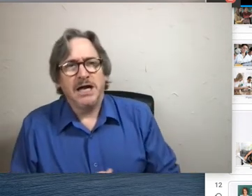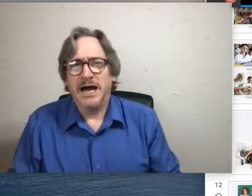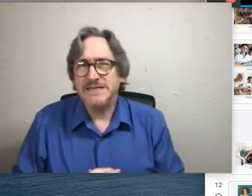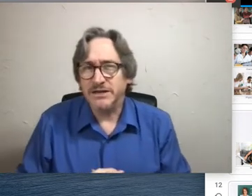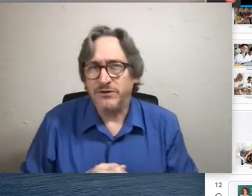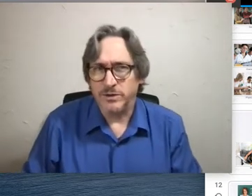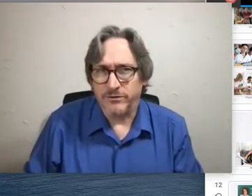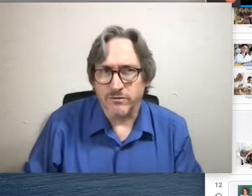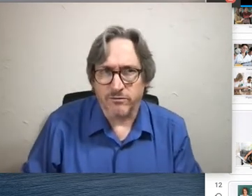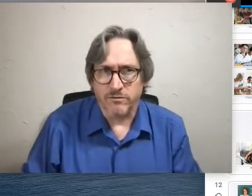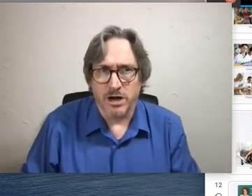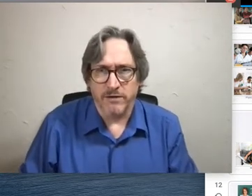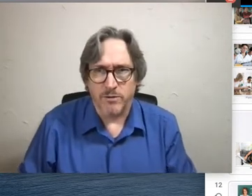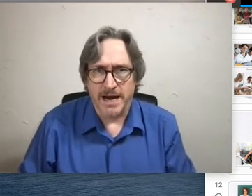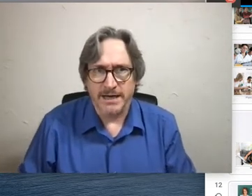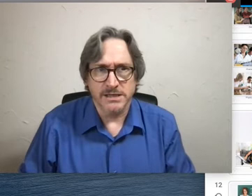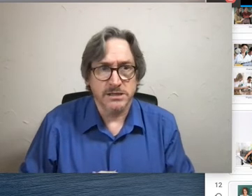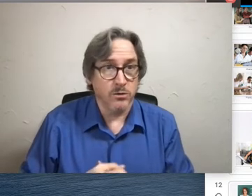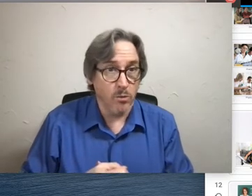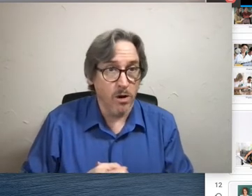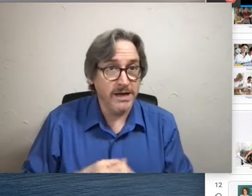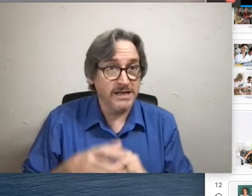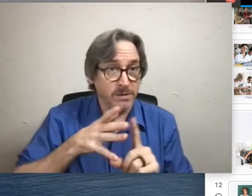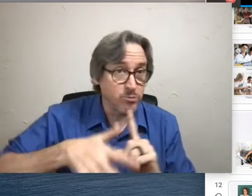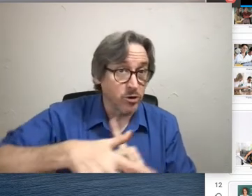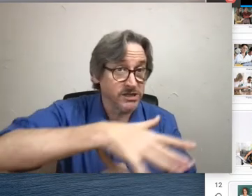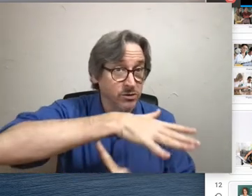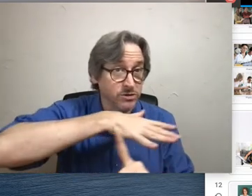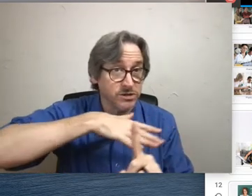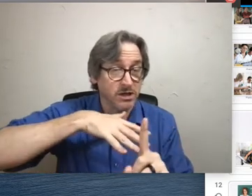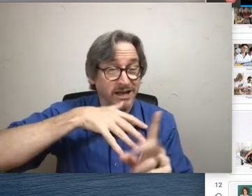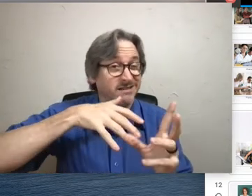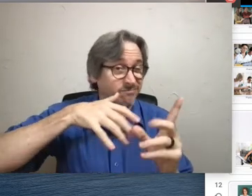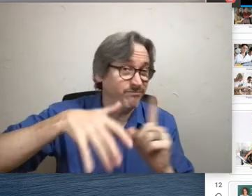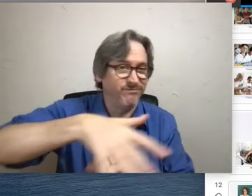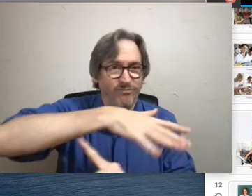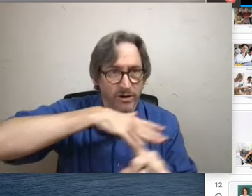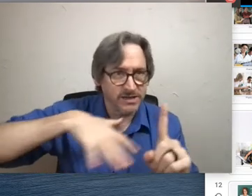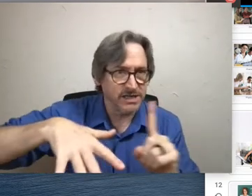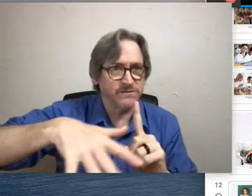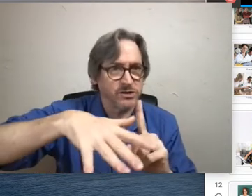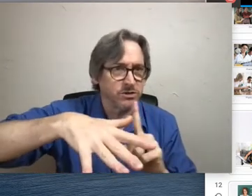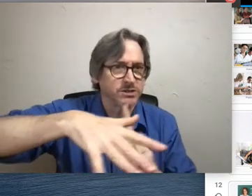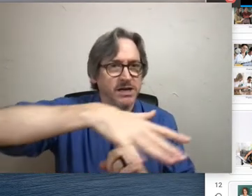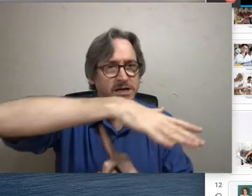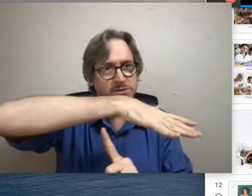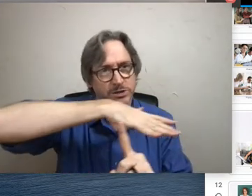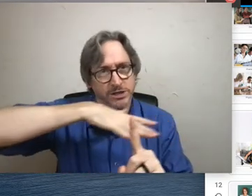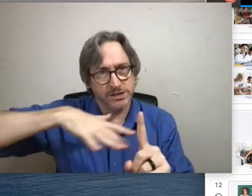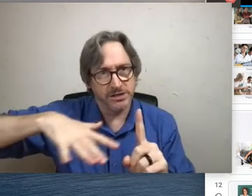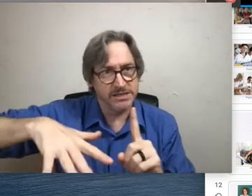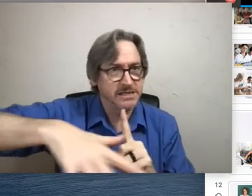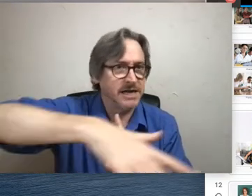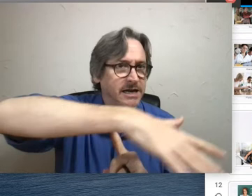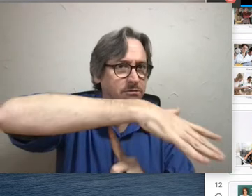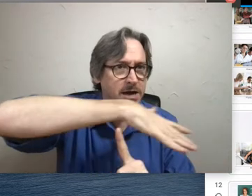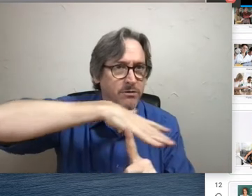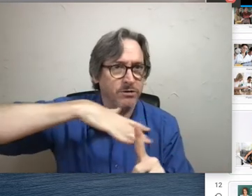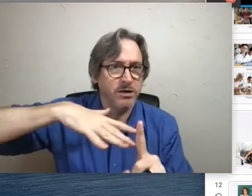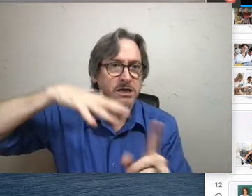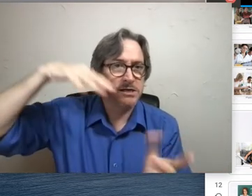Sociology, I've seen a few different varieties. One is much more like social, like one of the signs for social studies, which is the